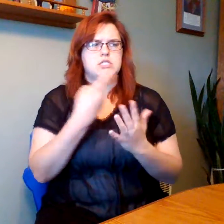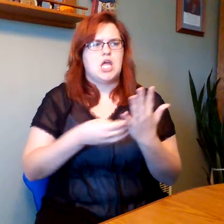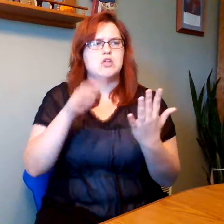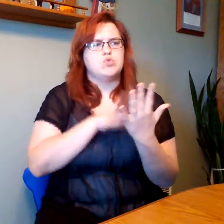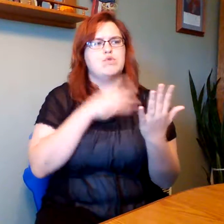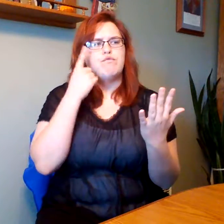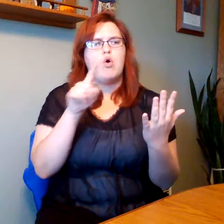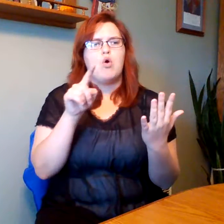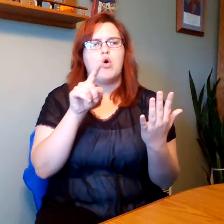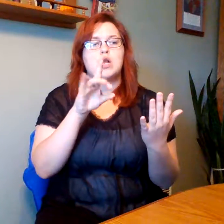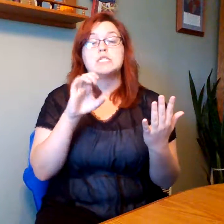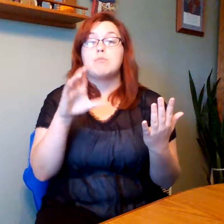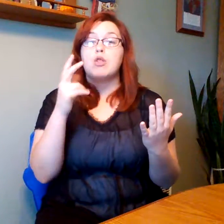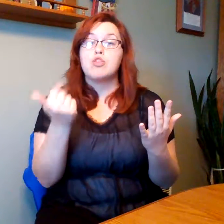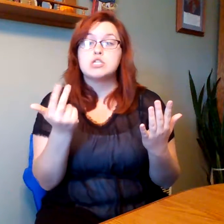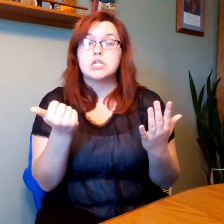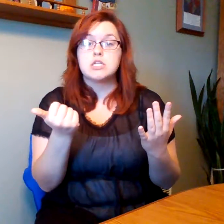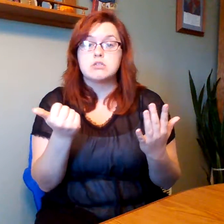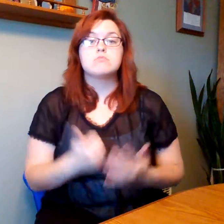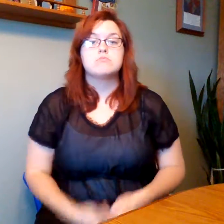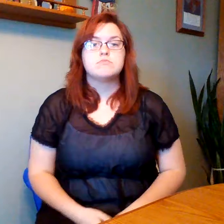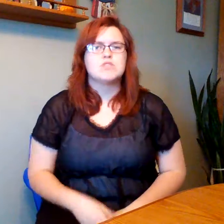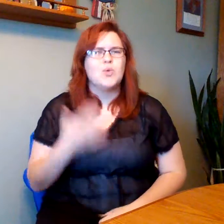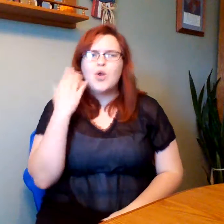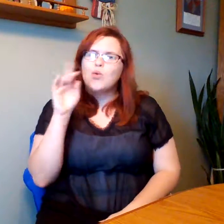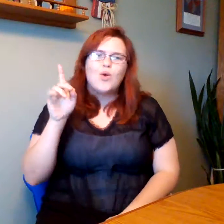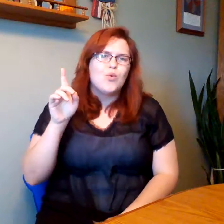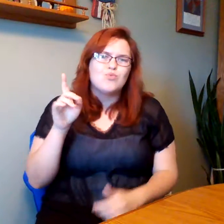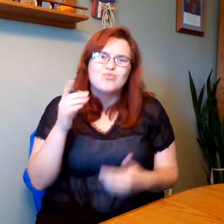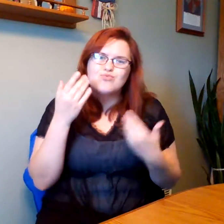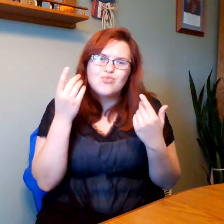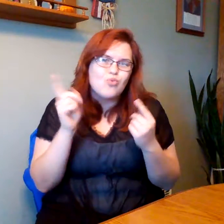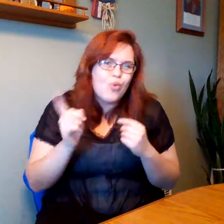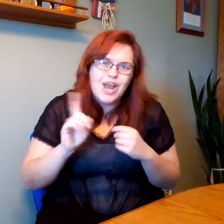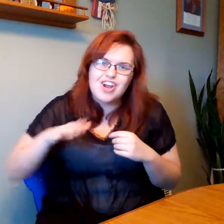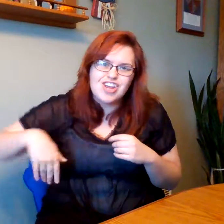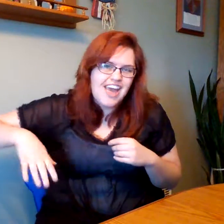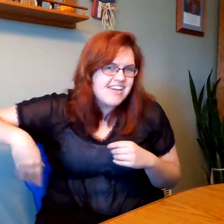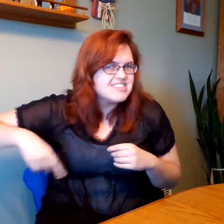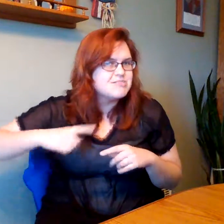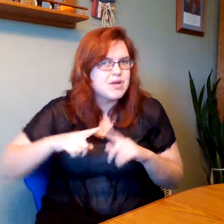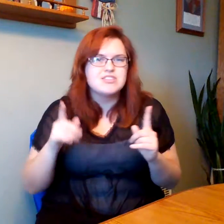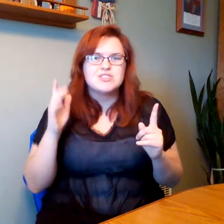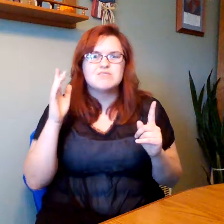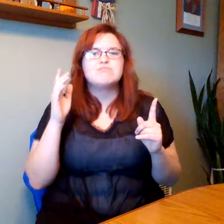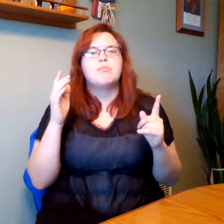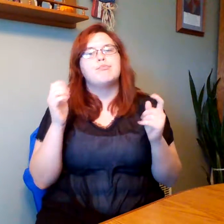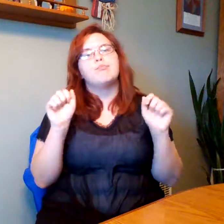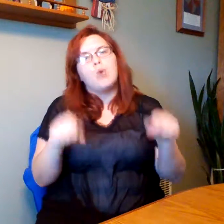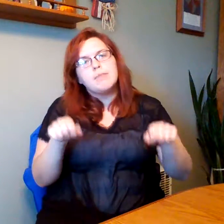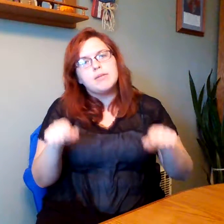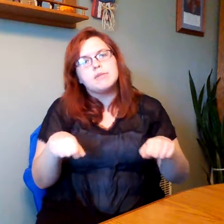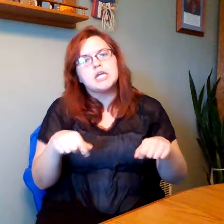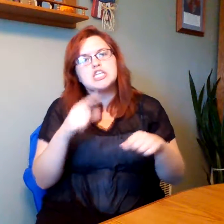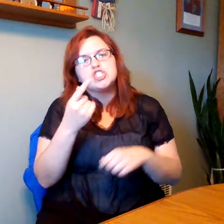morning. We don't know where yet, but it'll probably be some gymnasium. All the exams in this course are